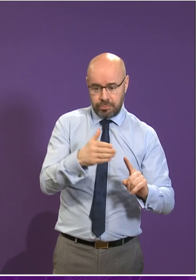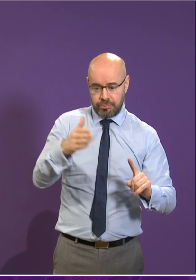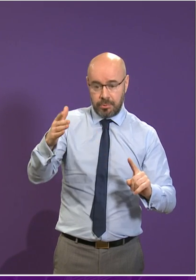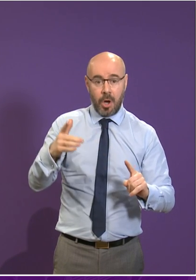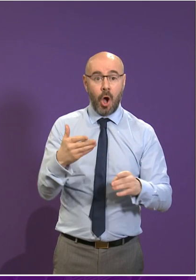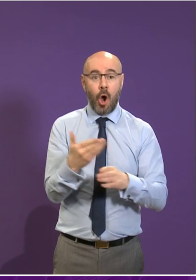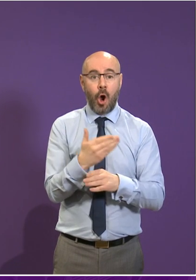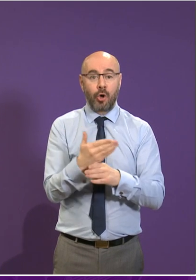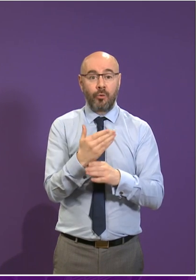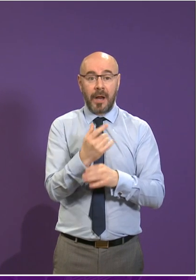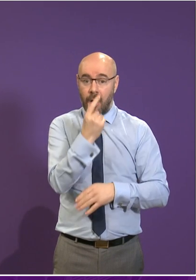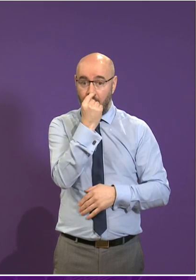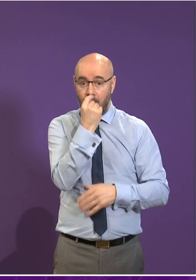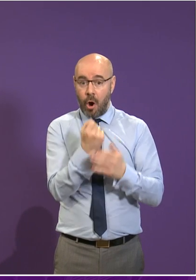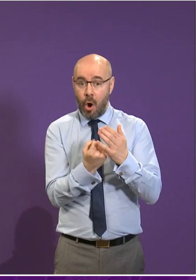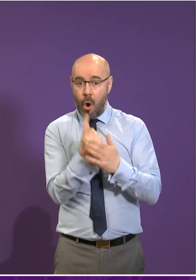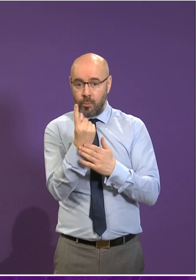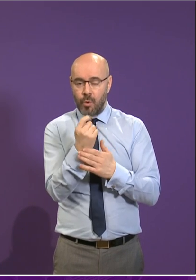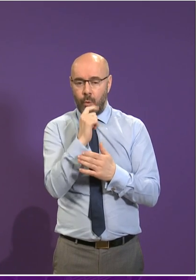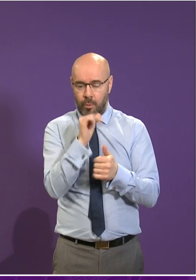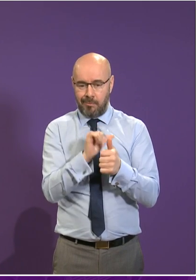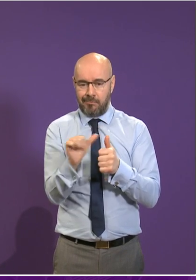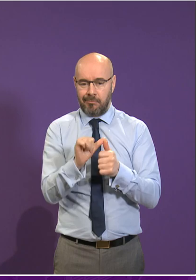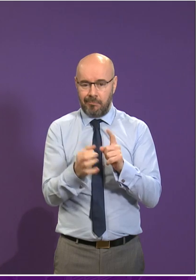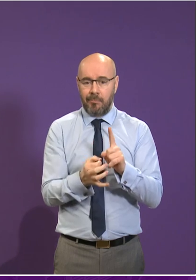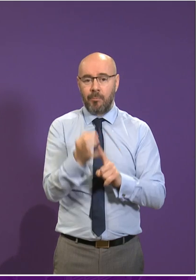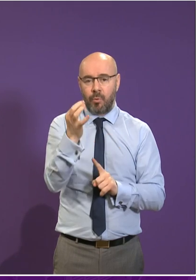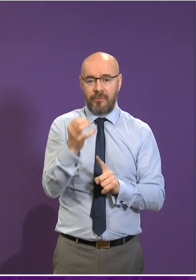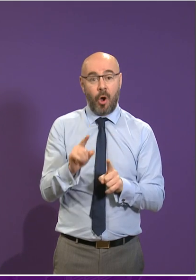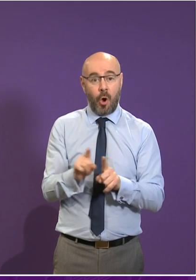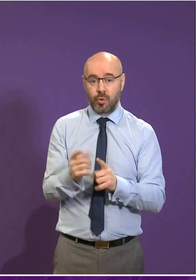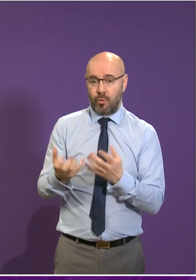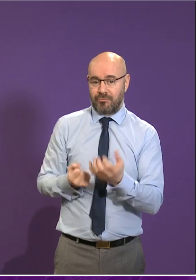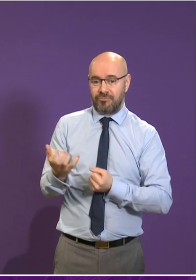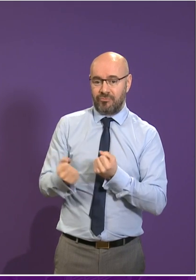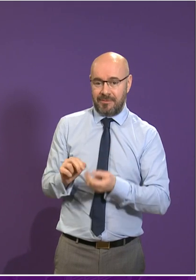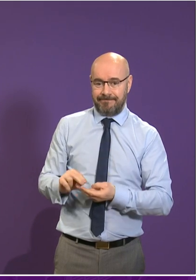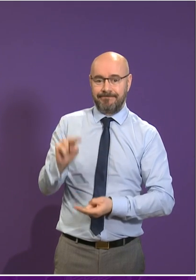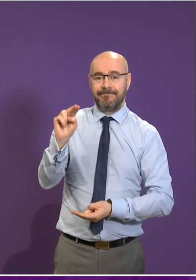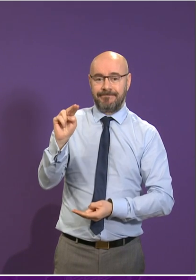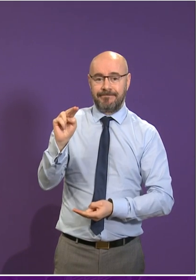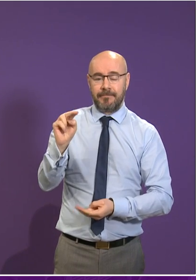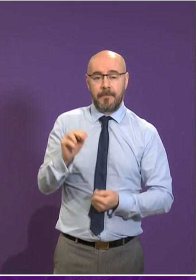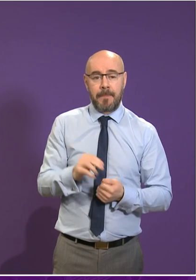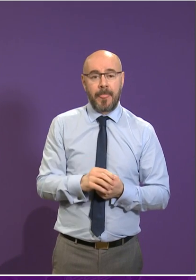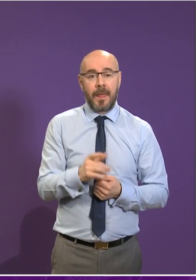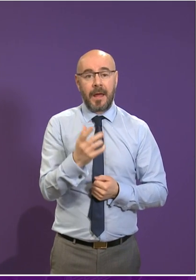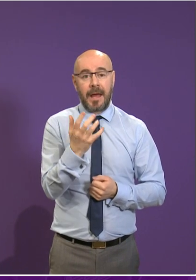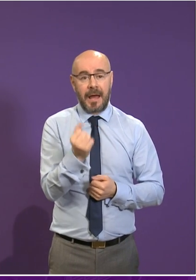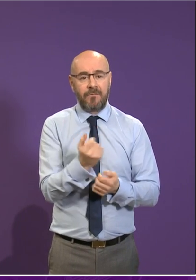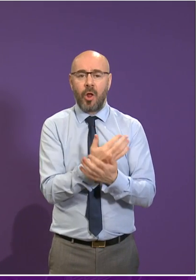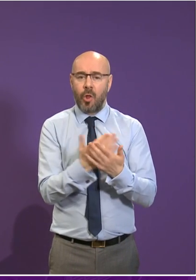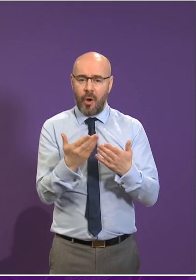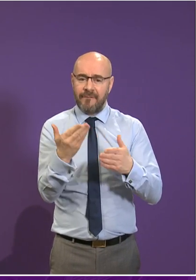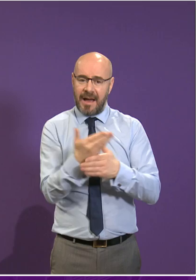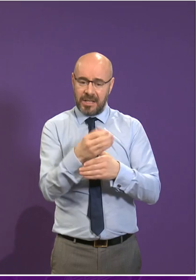therefore the better that their income is. There are many actions in the